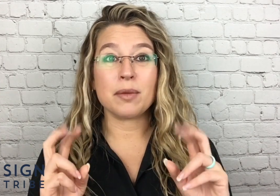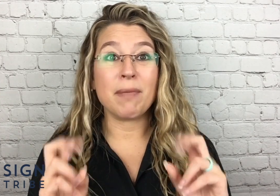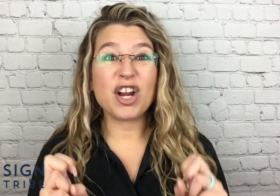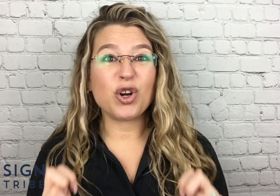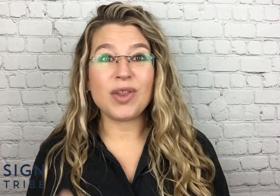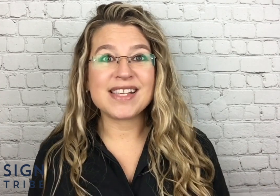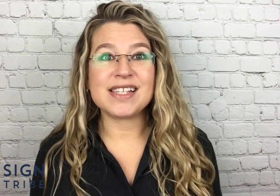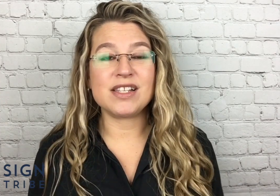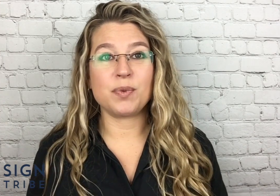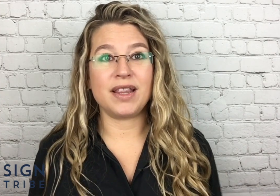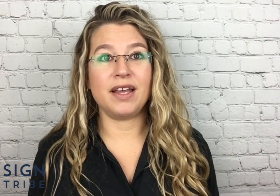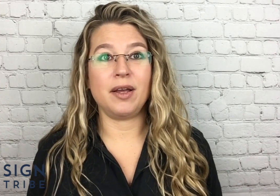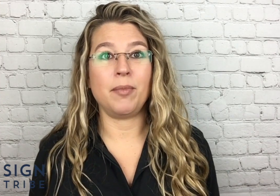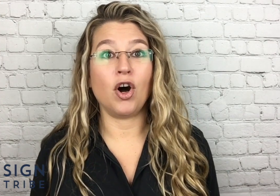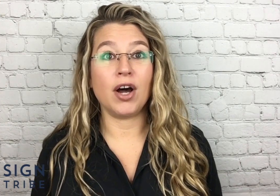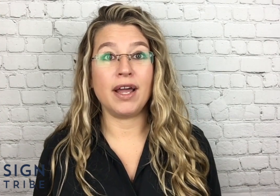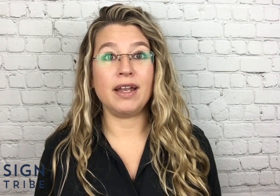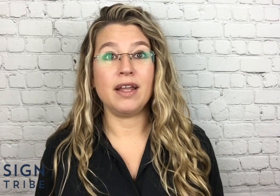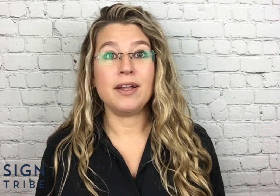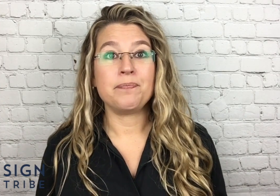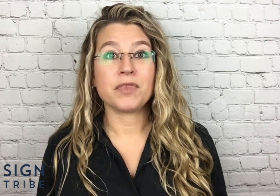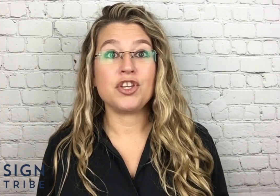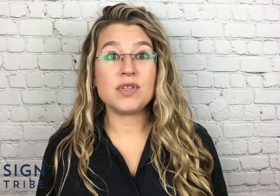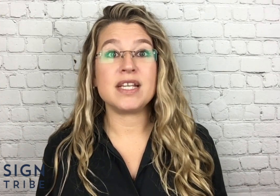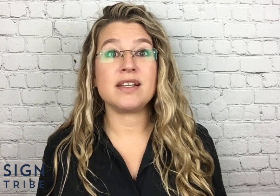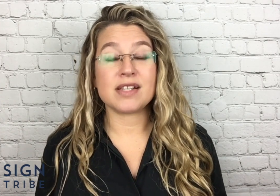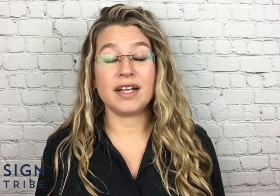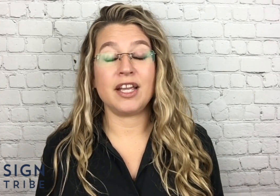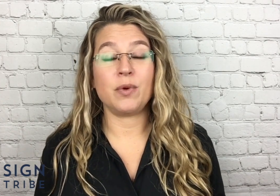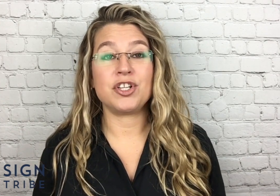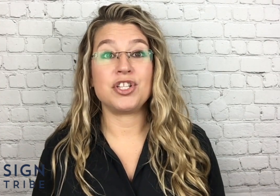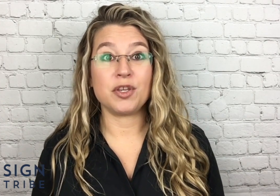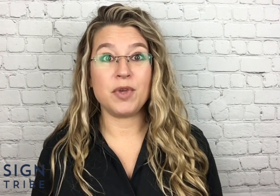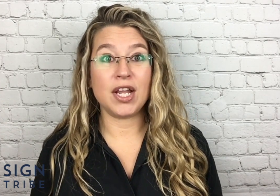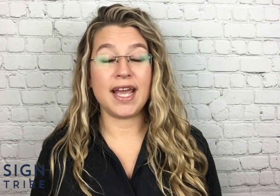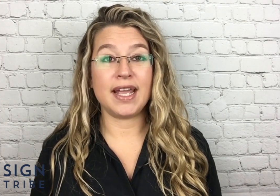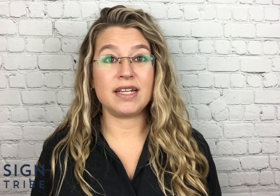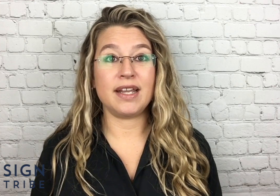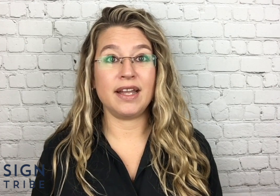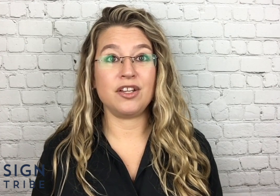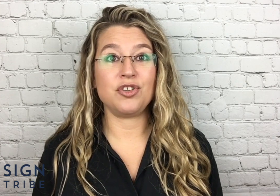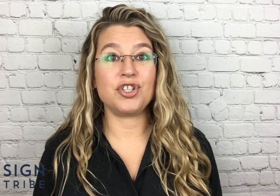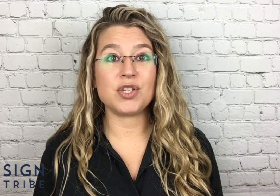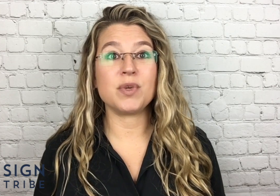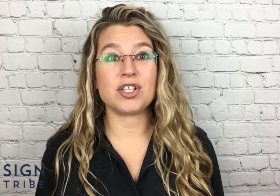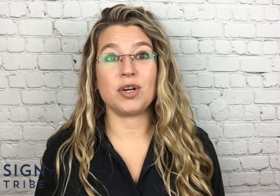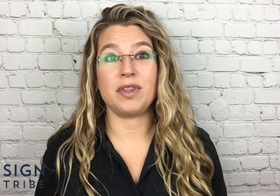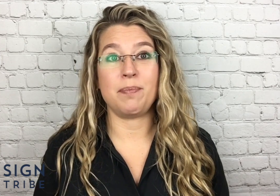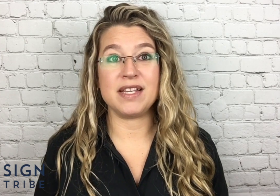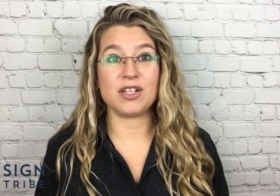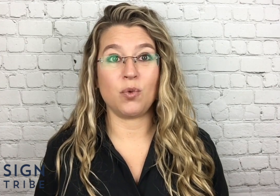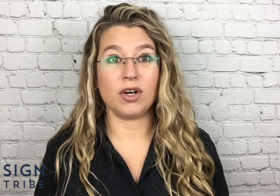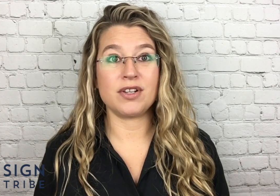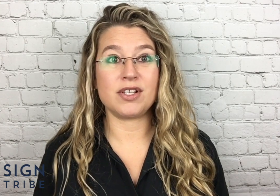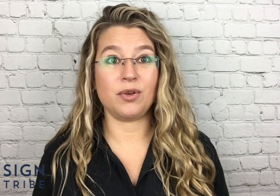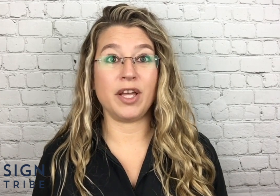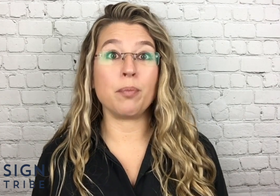micro lessons with them on using sign language to communicate. And you just want to start with the basic words. So like